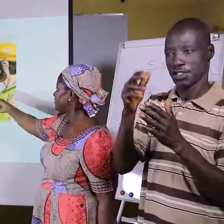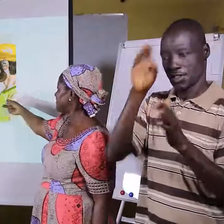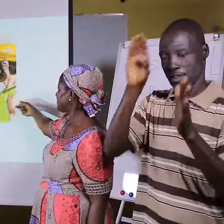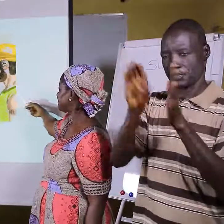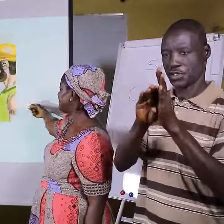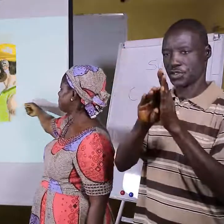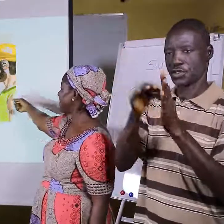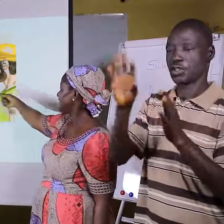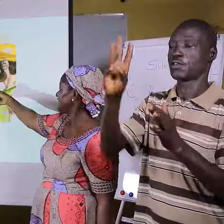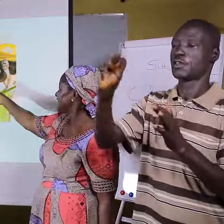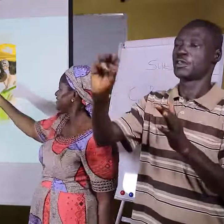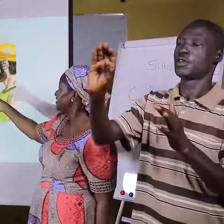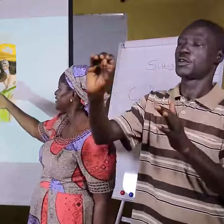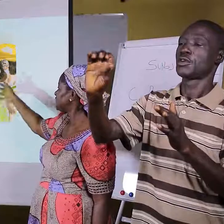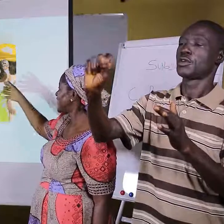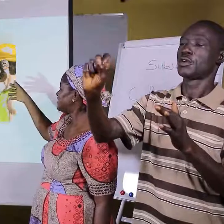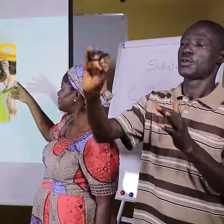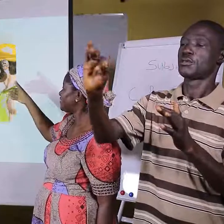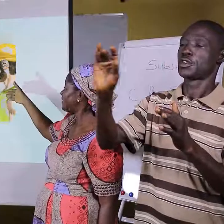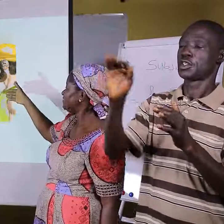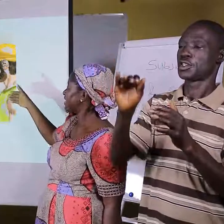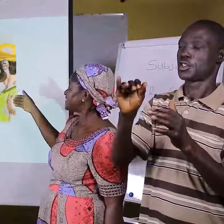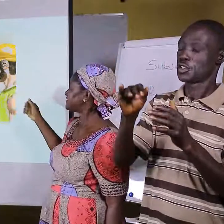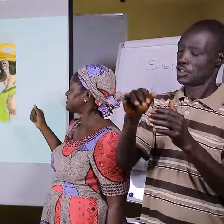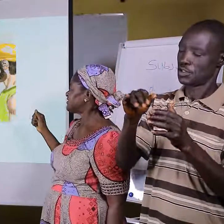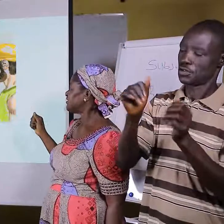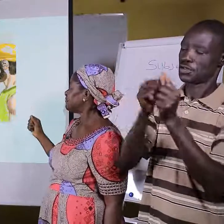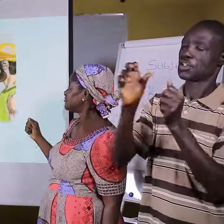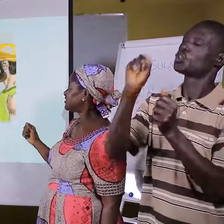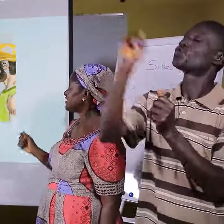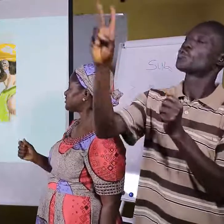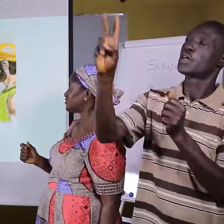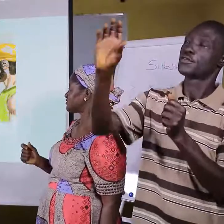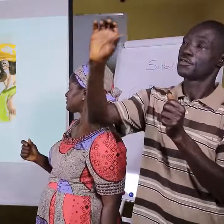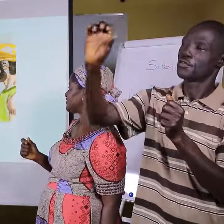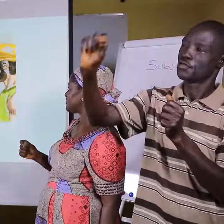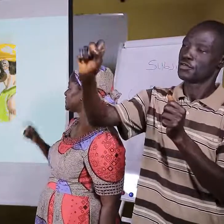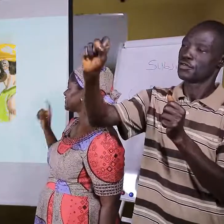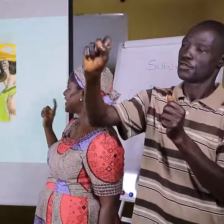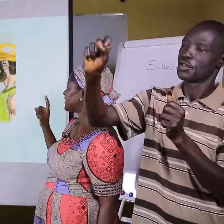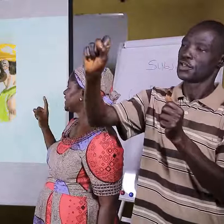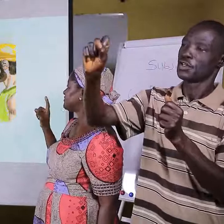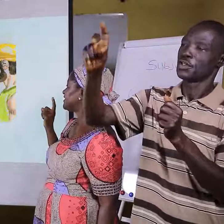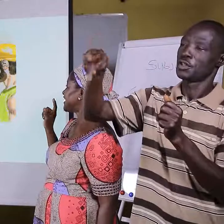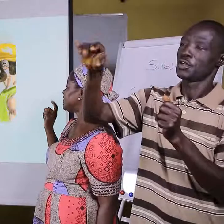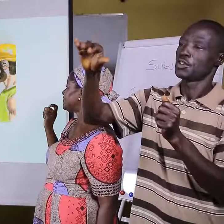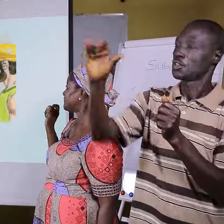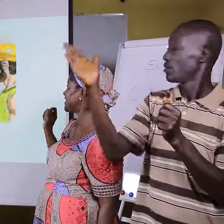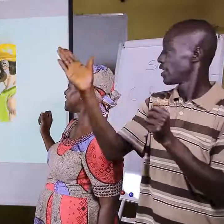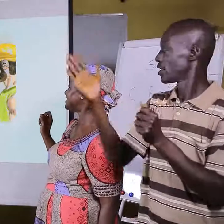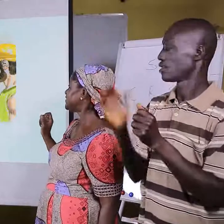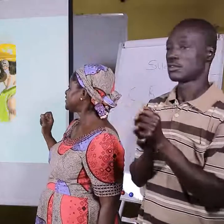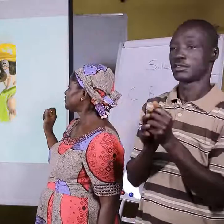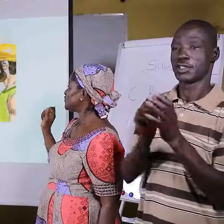front of these great men. These were the 12 spies Moses chose to send them to the land of